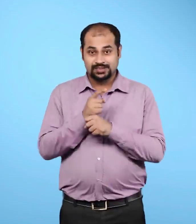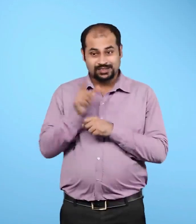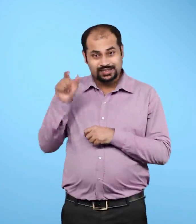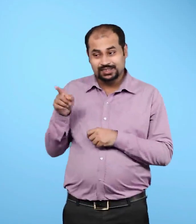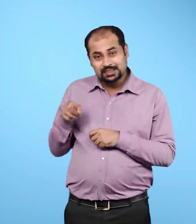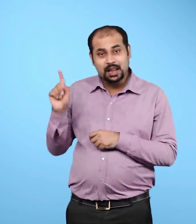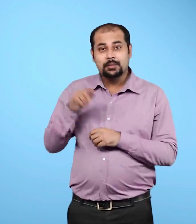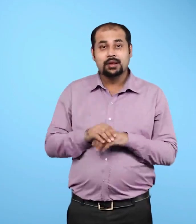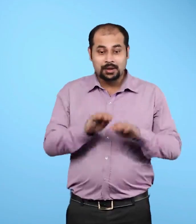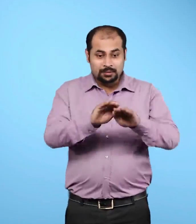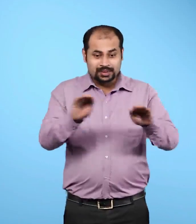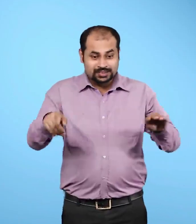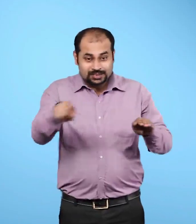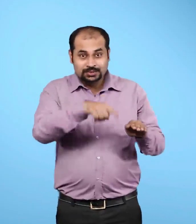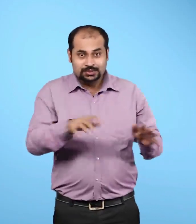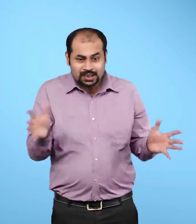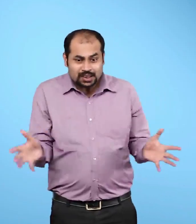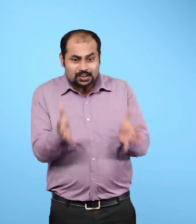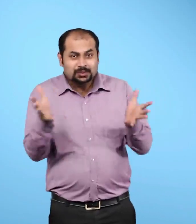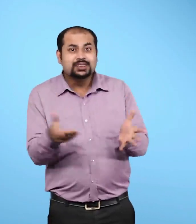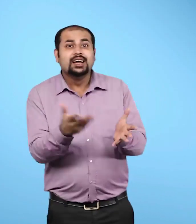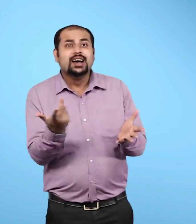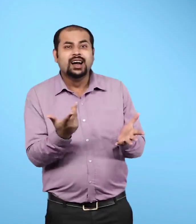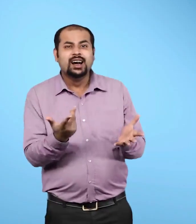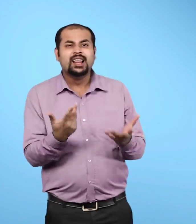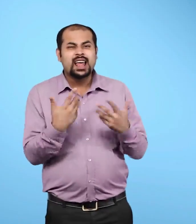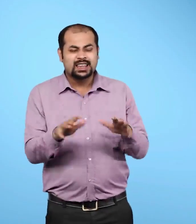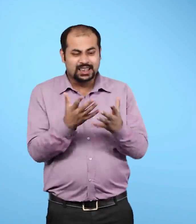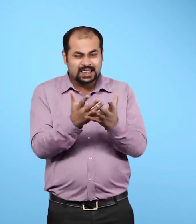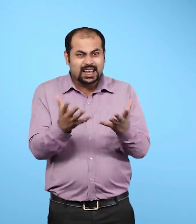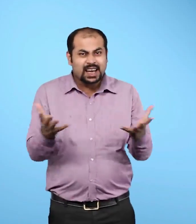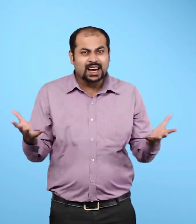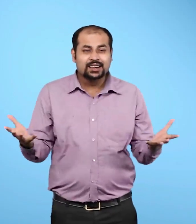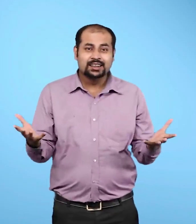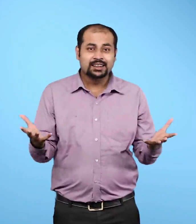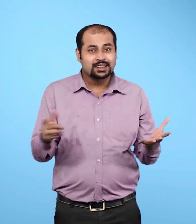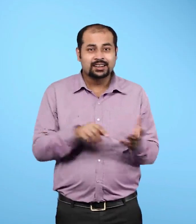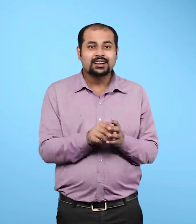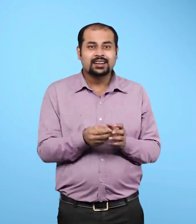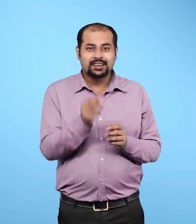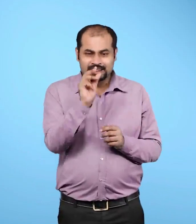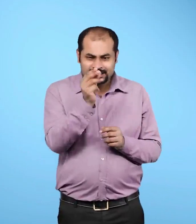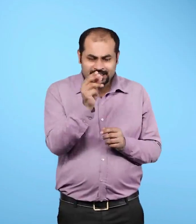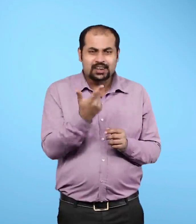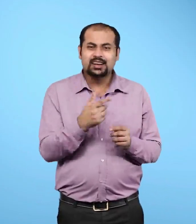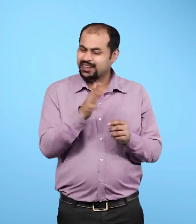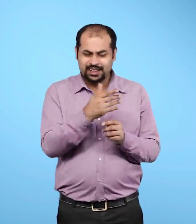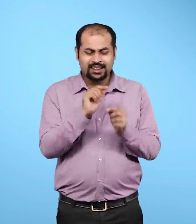Encourage children to make groups of 10 using materials like beads, matchsticks, buttons,